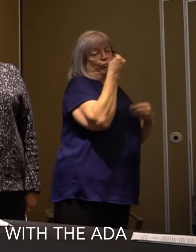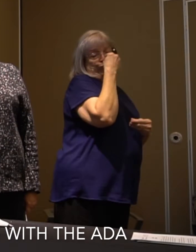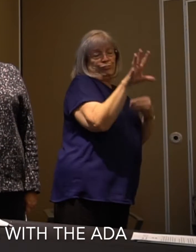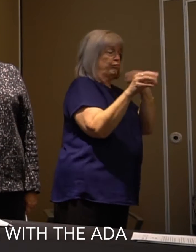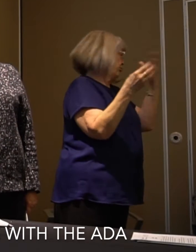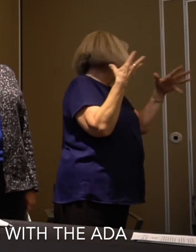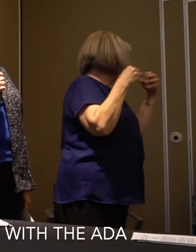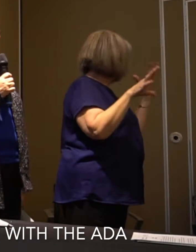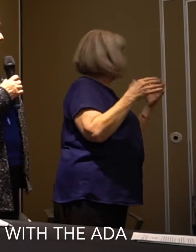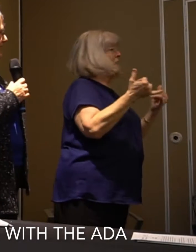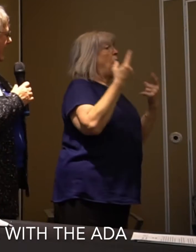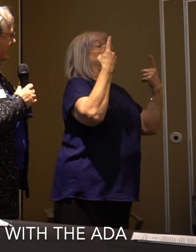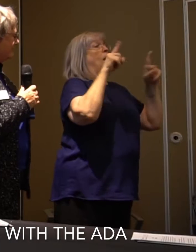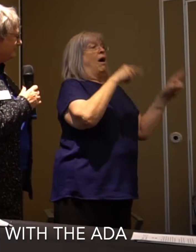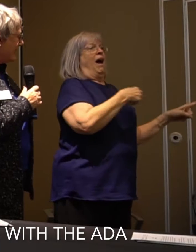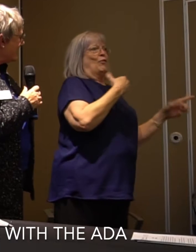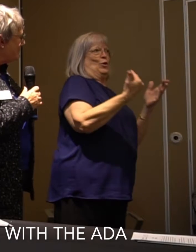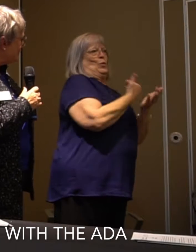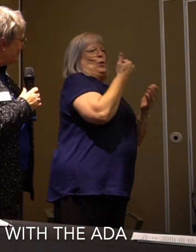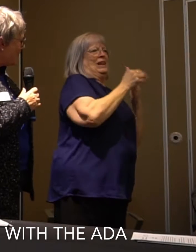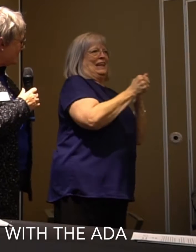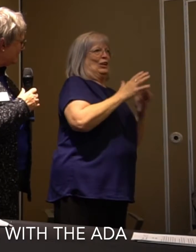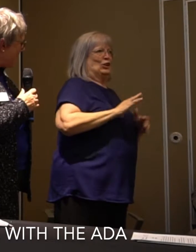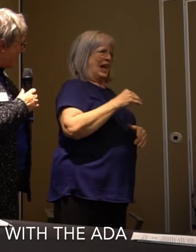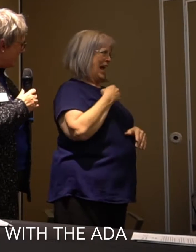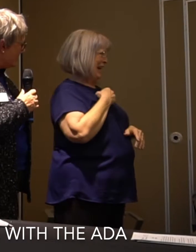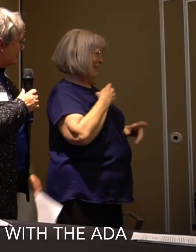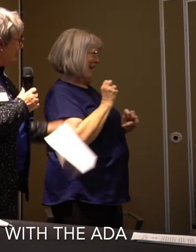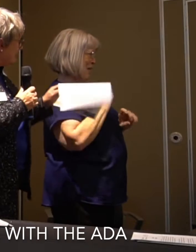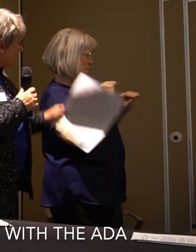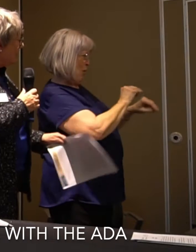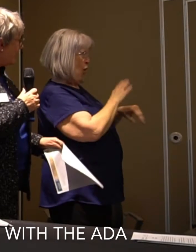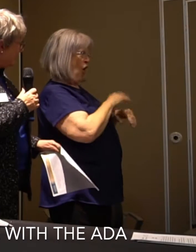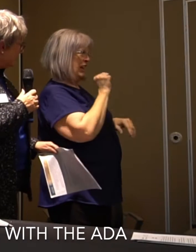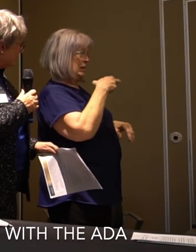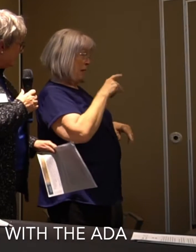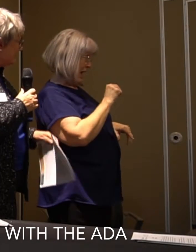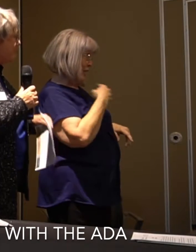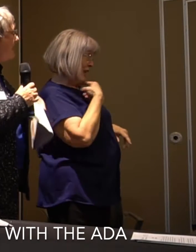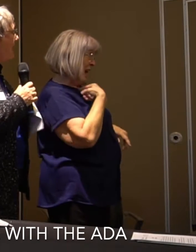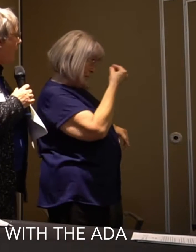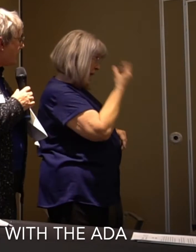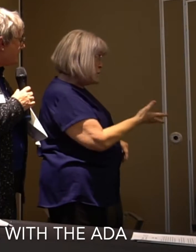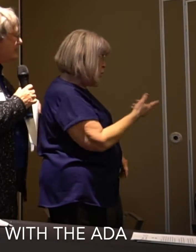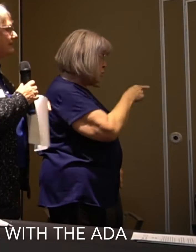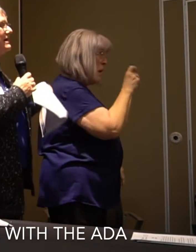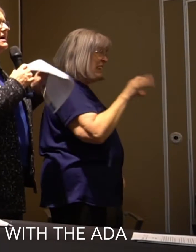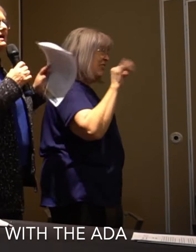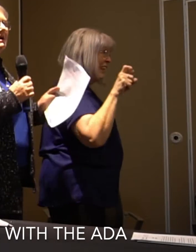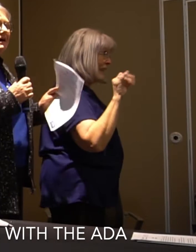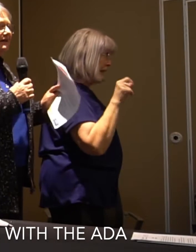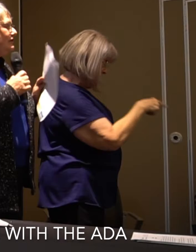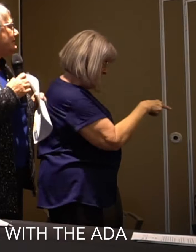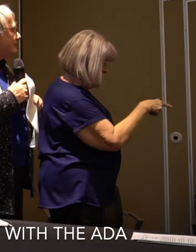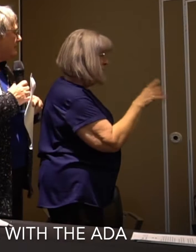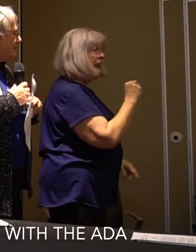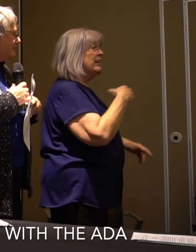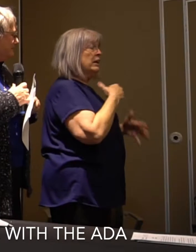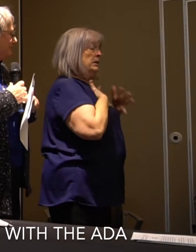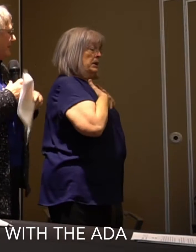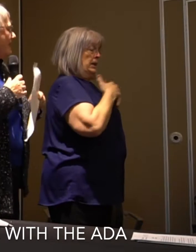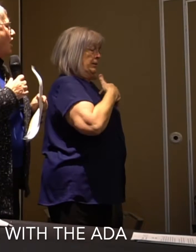And now they have a new leadership, and I'm putting you on the spot to say, you gotta fix this, and my heart is